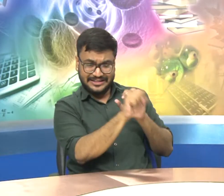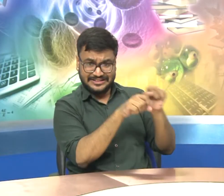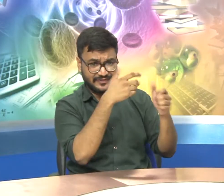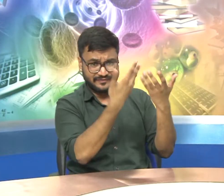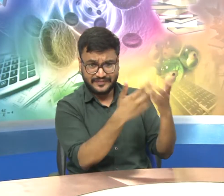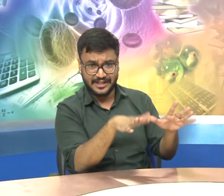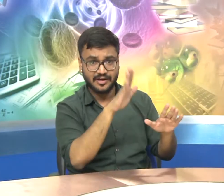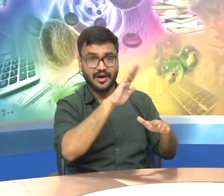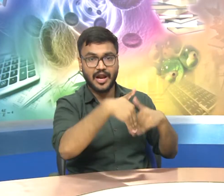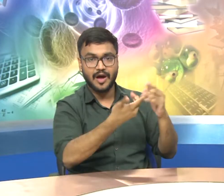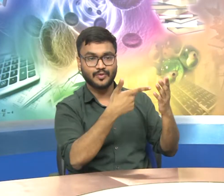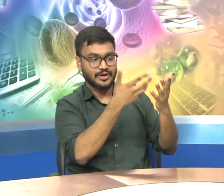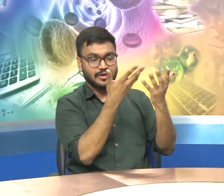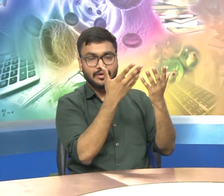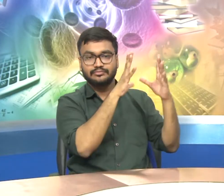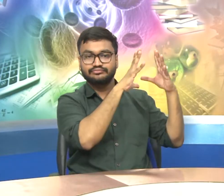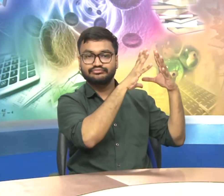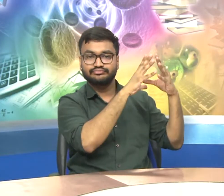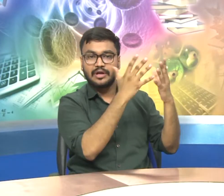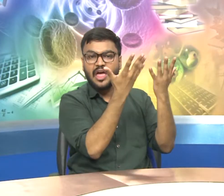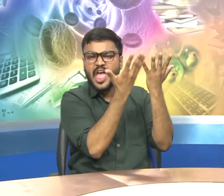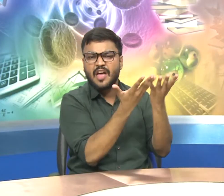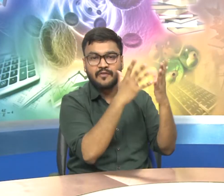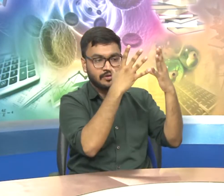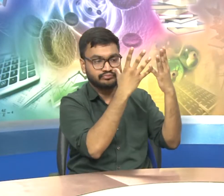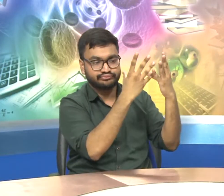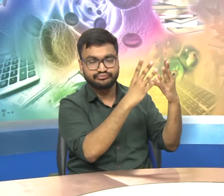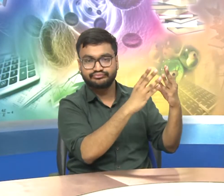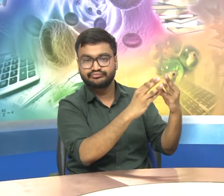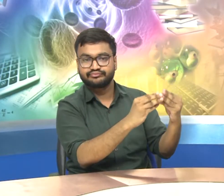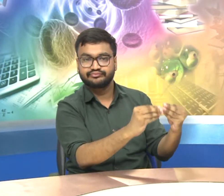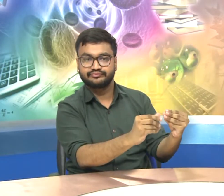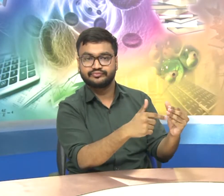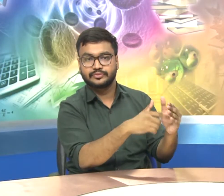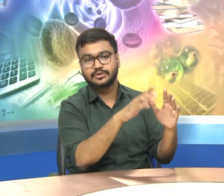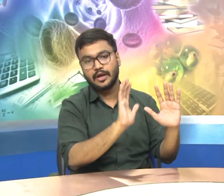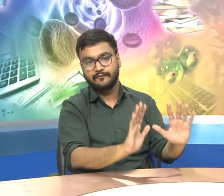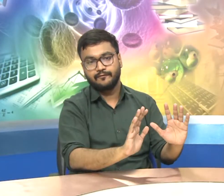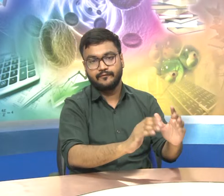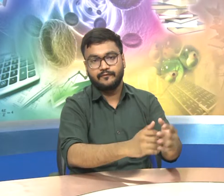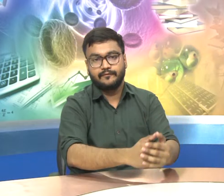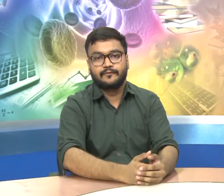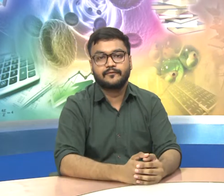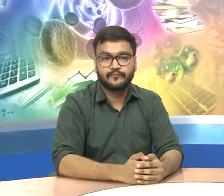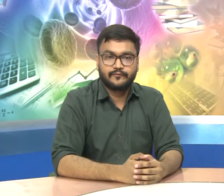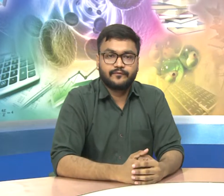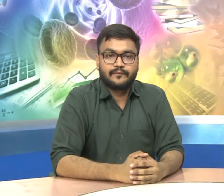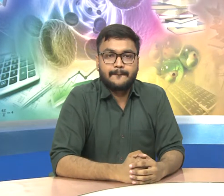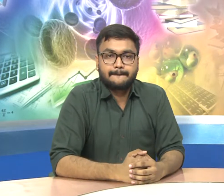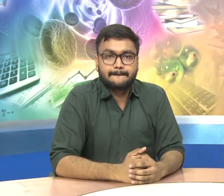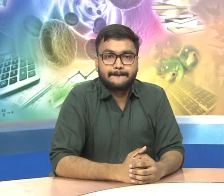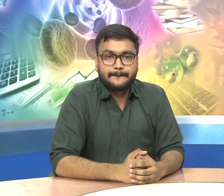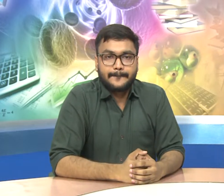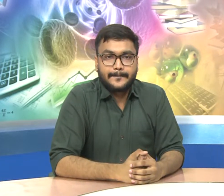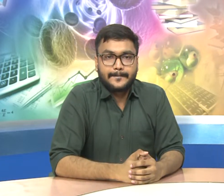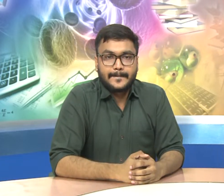Birds could easily find and eat them. Therefore, light moths started decreasing.